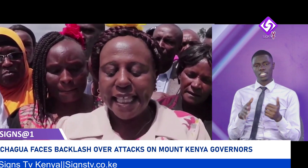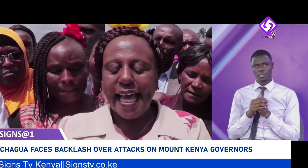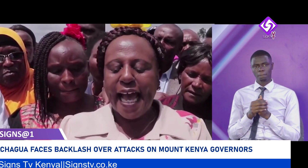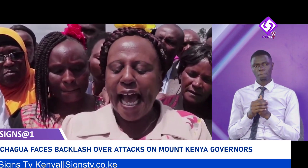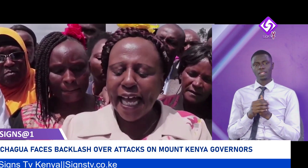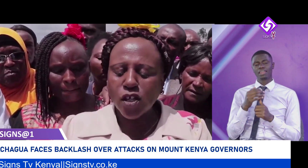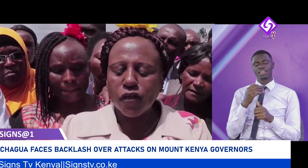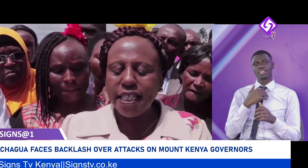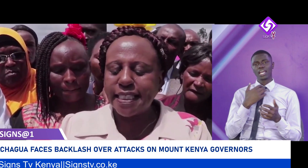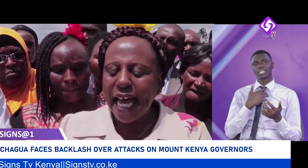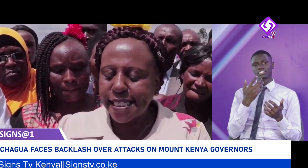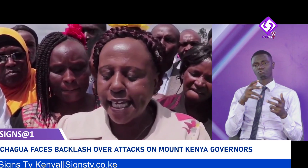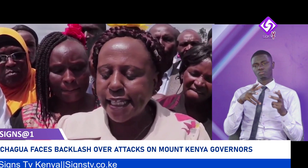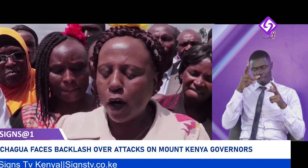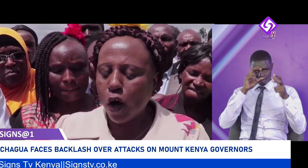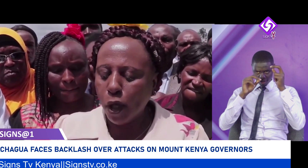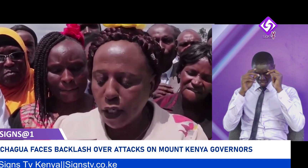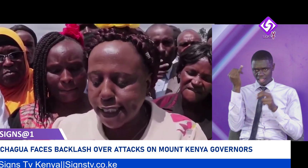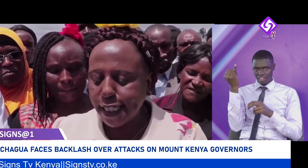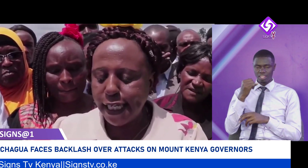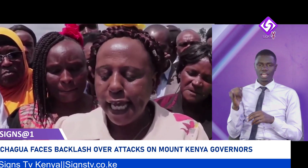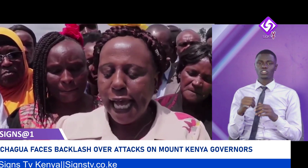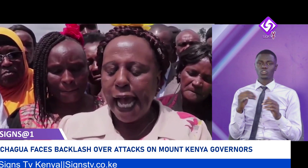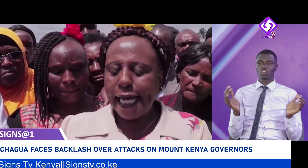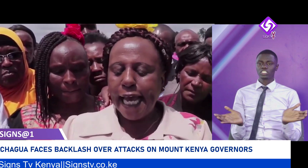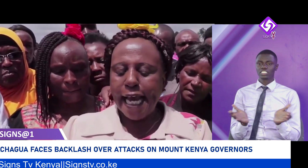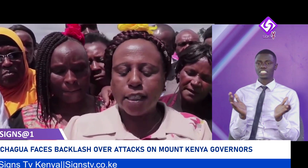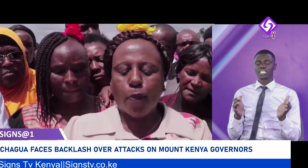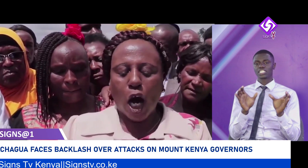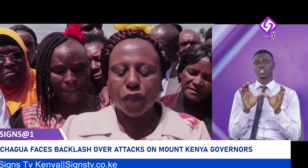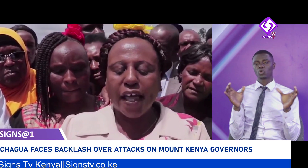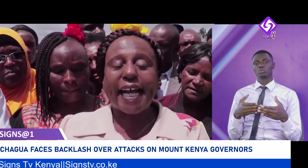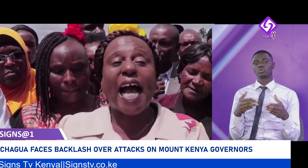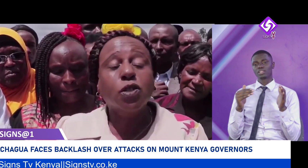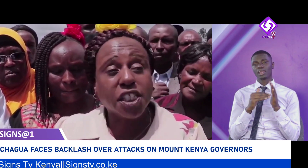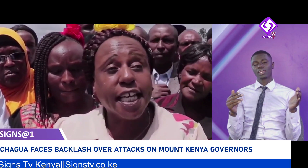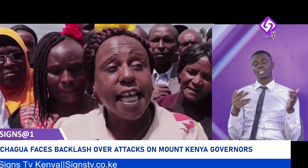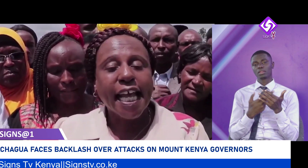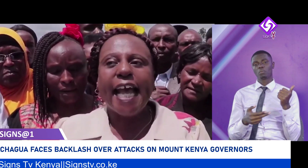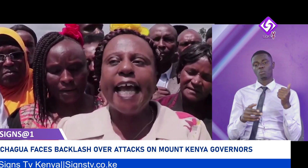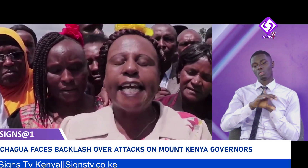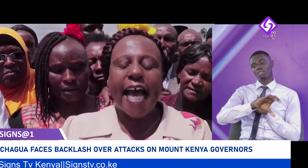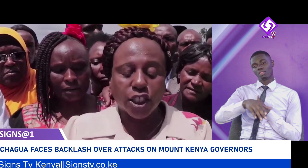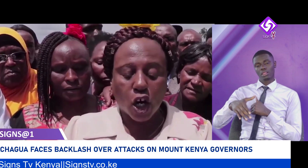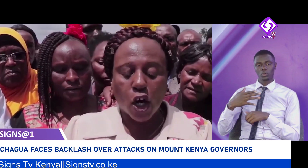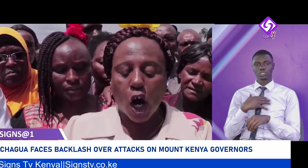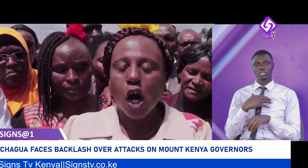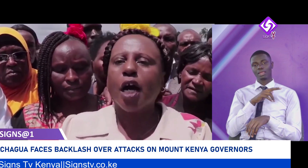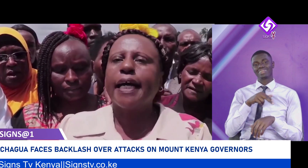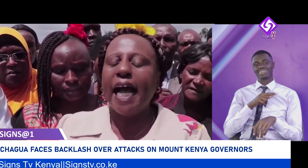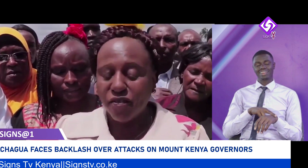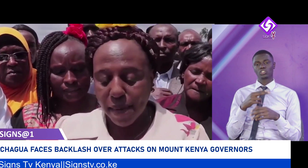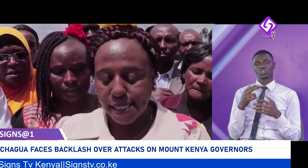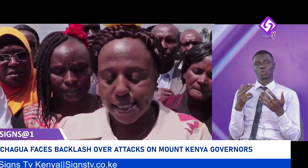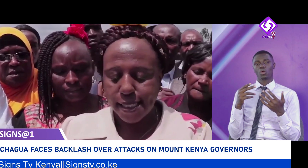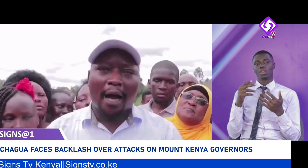the art of inciting the community against both the county and national government.